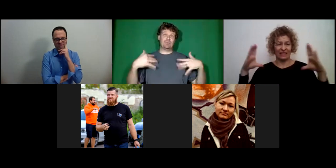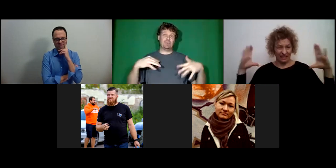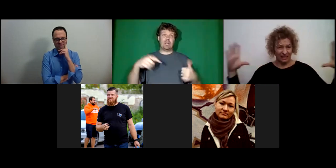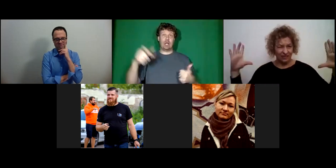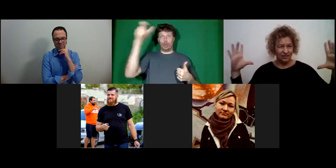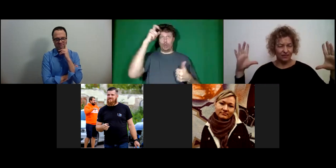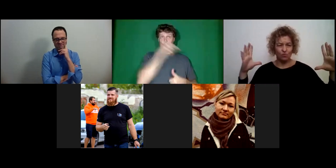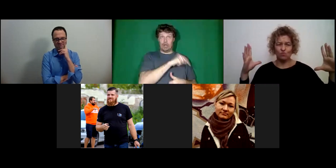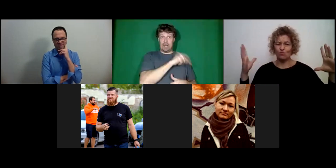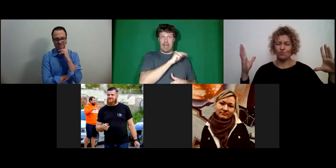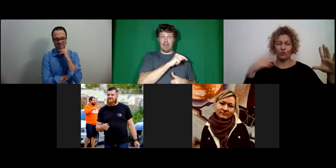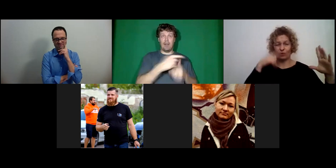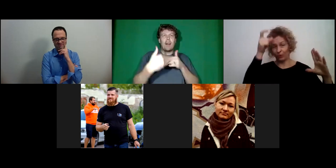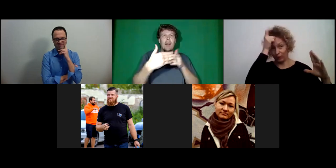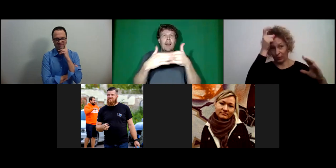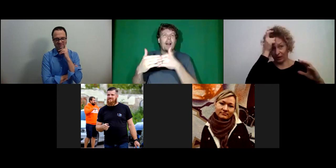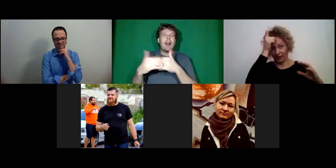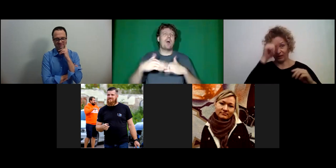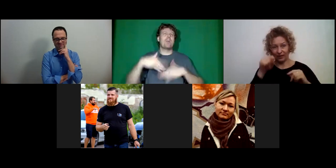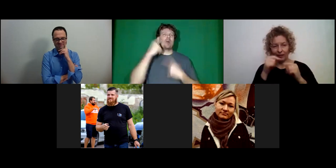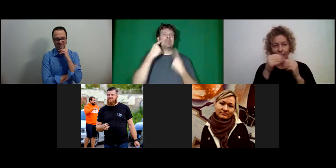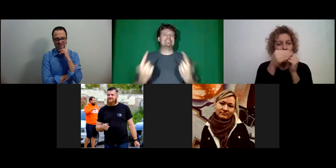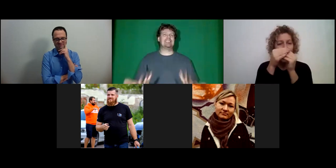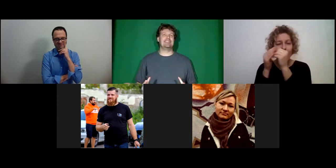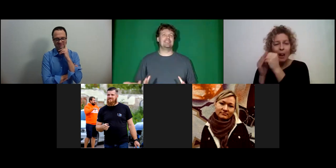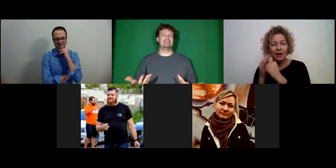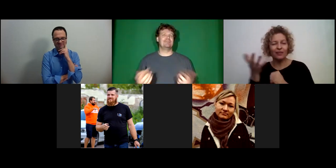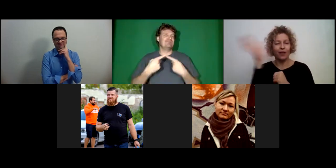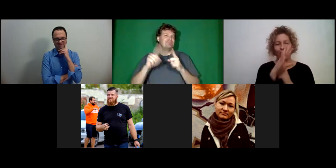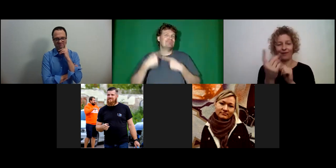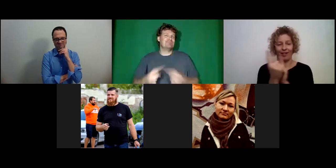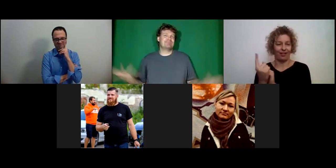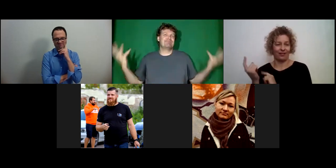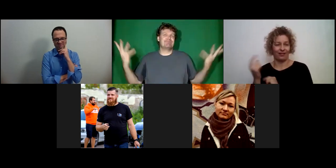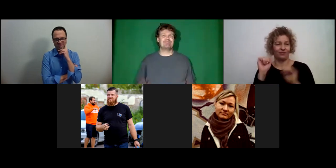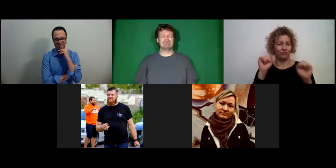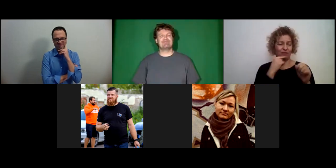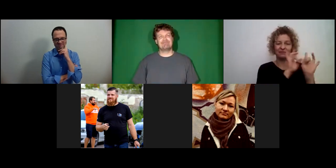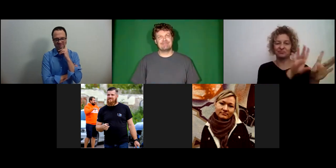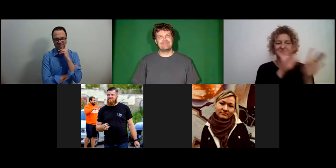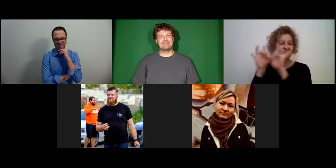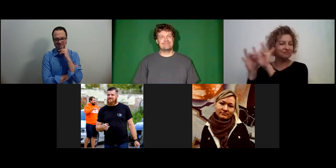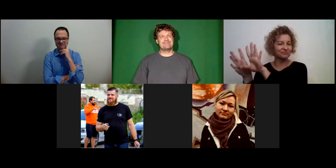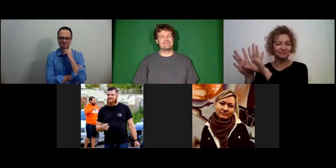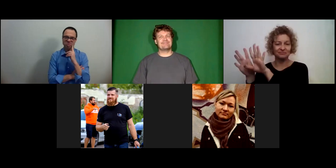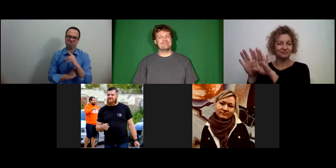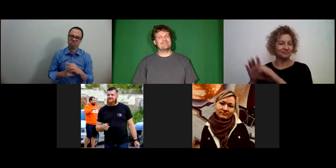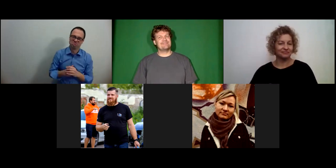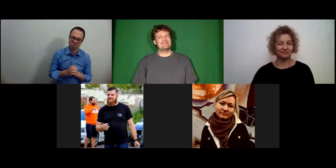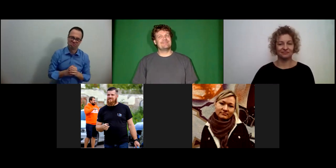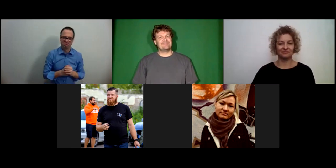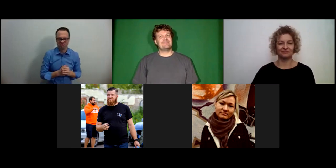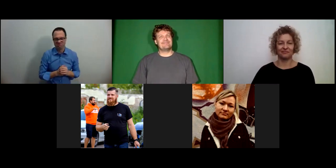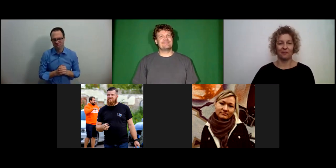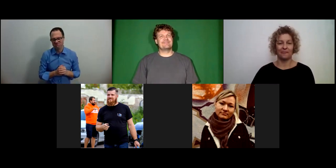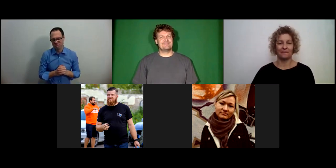so large that I actually didn't see my family much. In Turkey, everything was much closer and all the matches were much closer. So I was